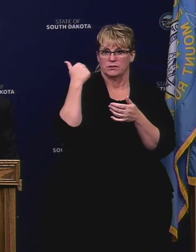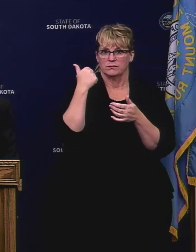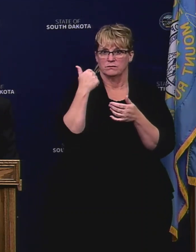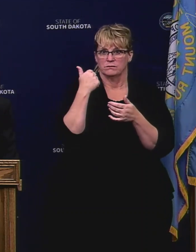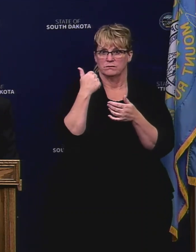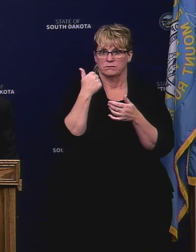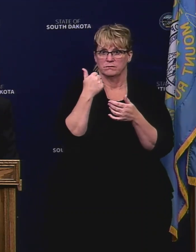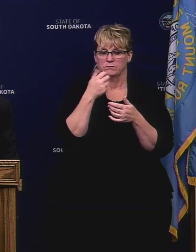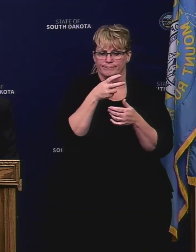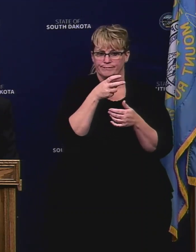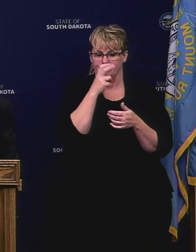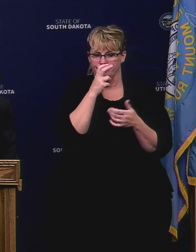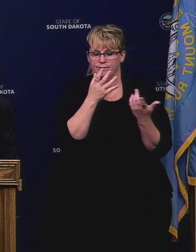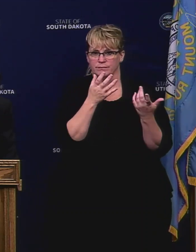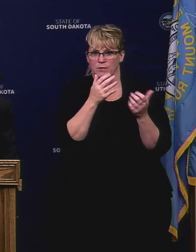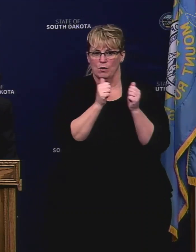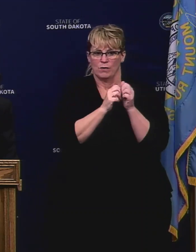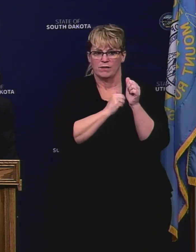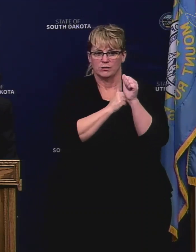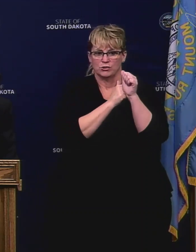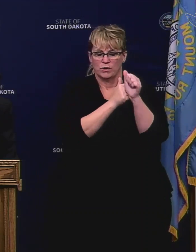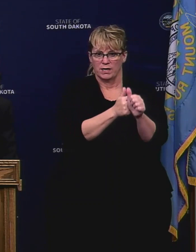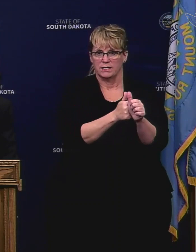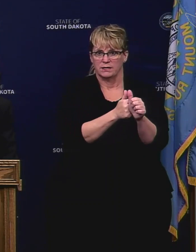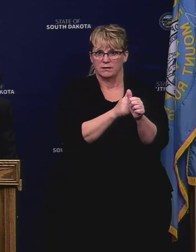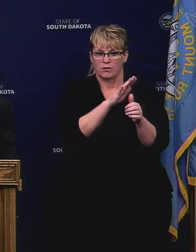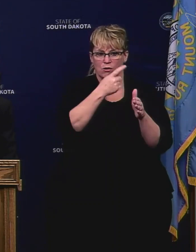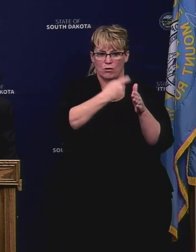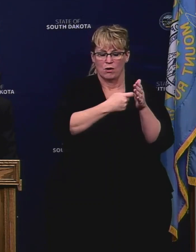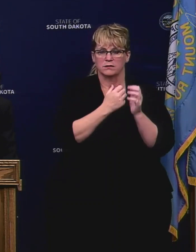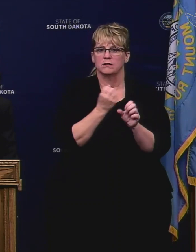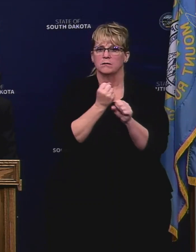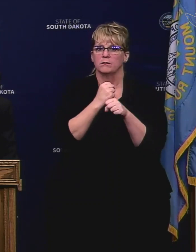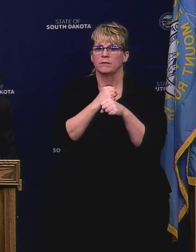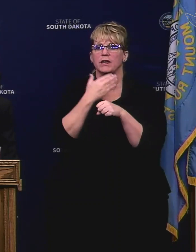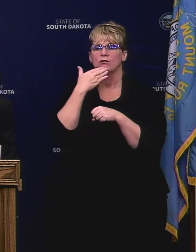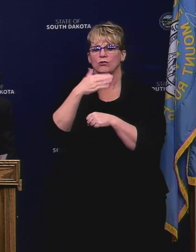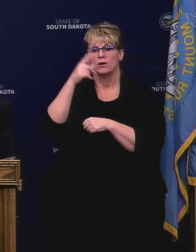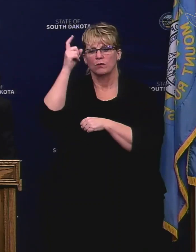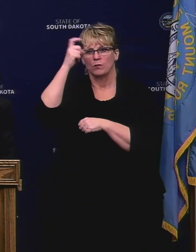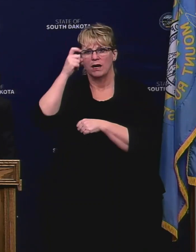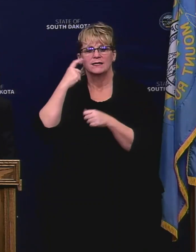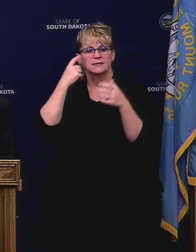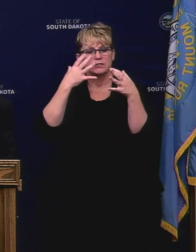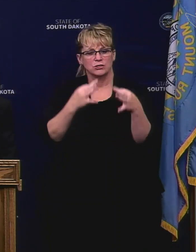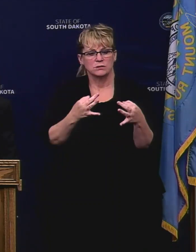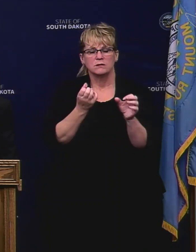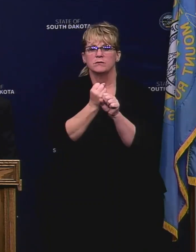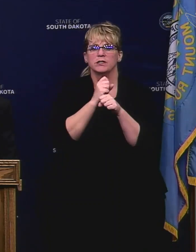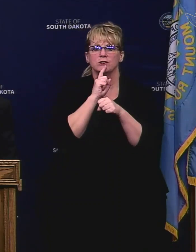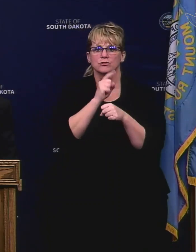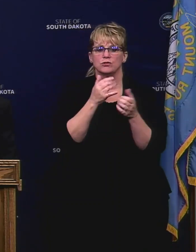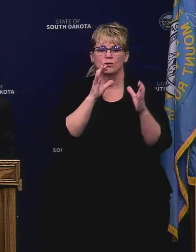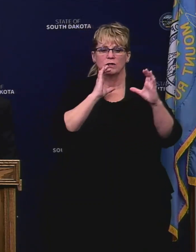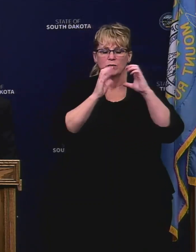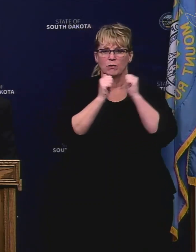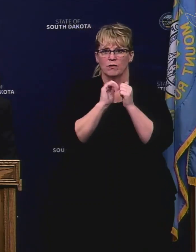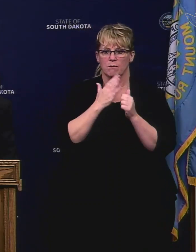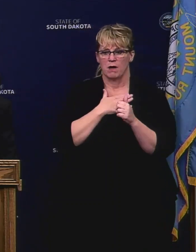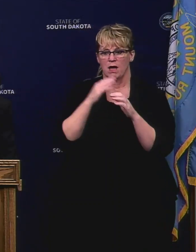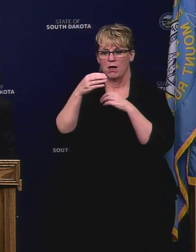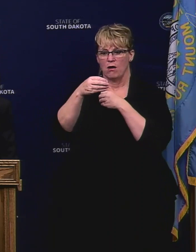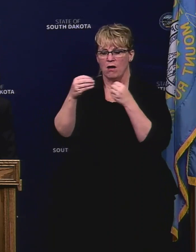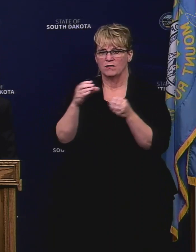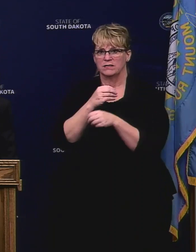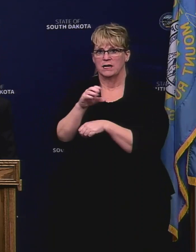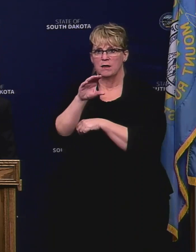about tracking their costs, make wise spending decisions, and make sure that you're communicating with my office and the Bureau